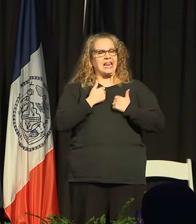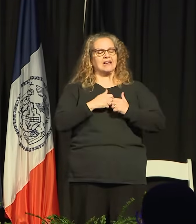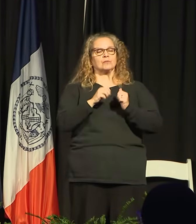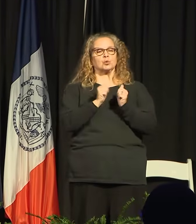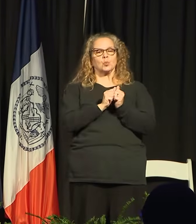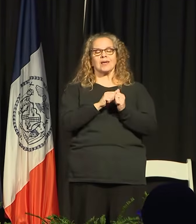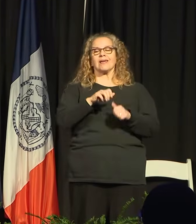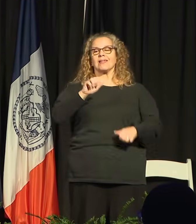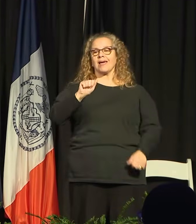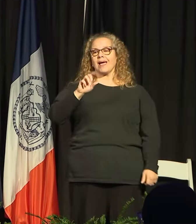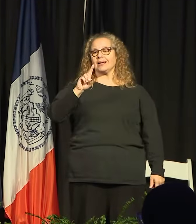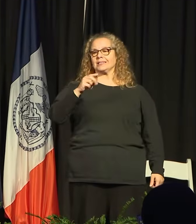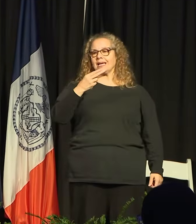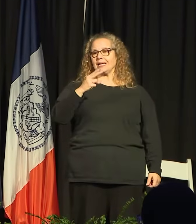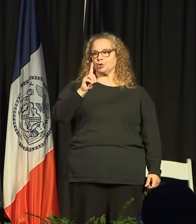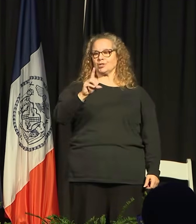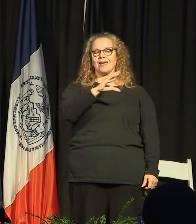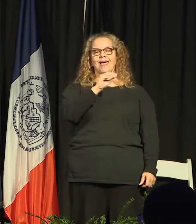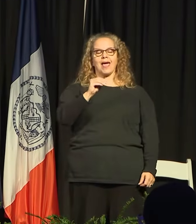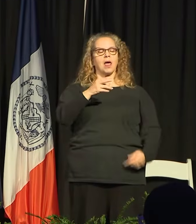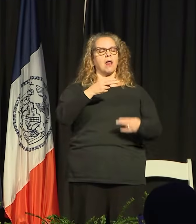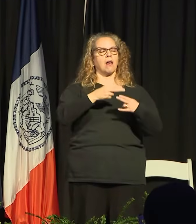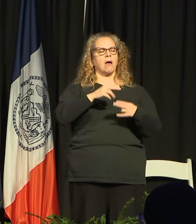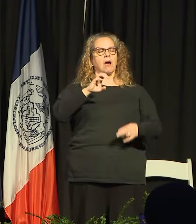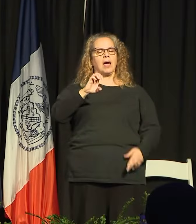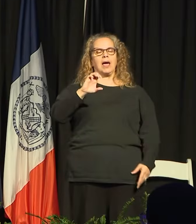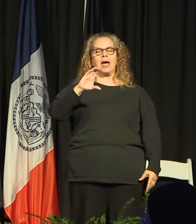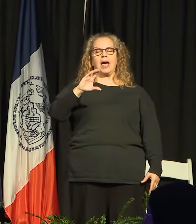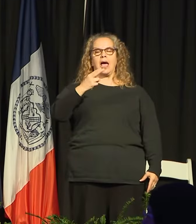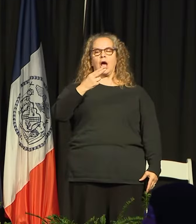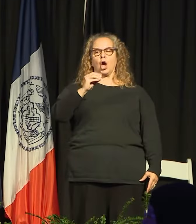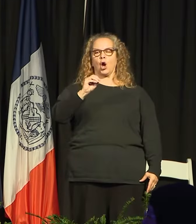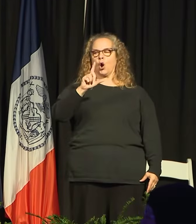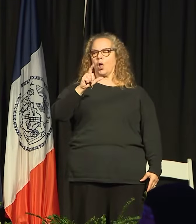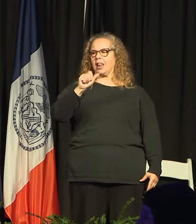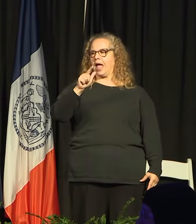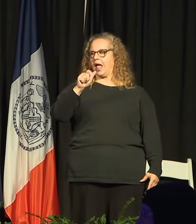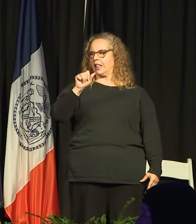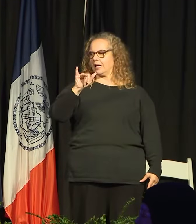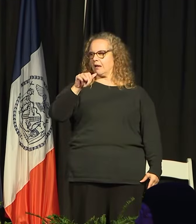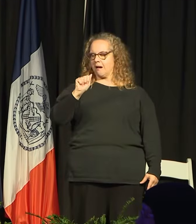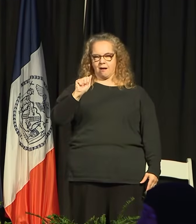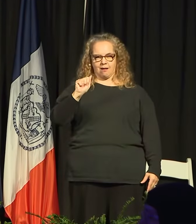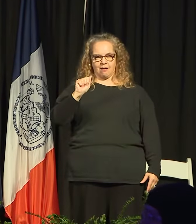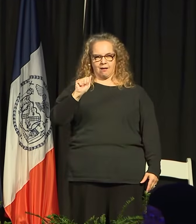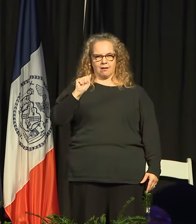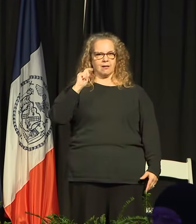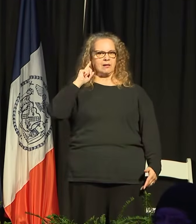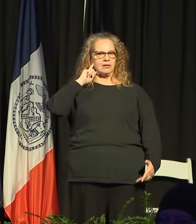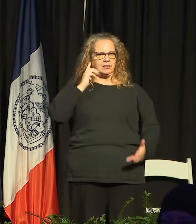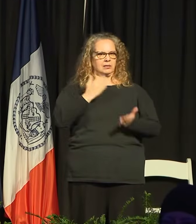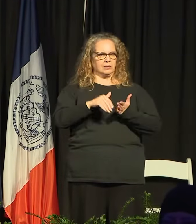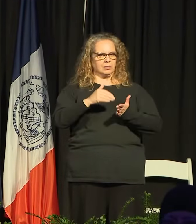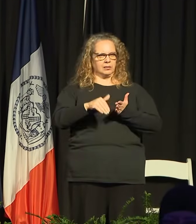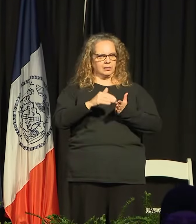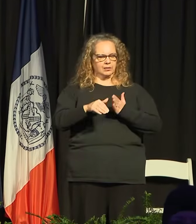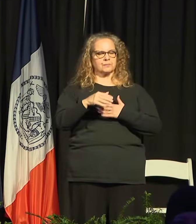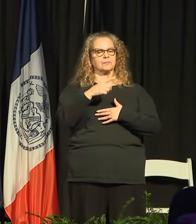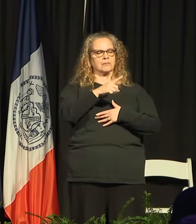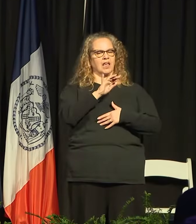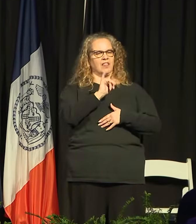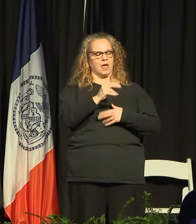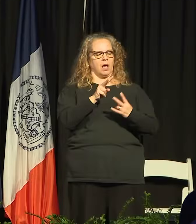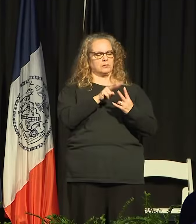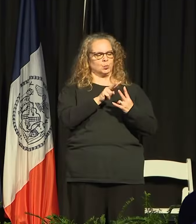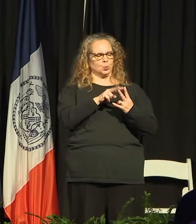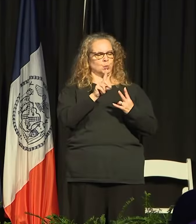ADHD and echolalia, and that these parts of his neurodivergent experience has helped him shape his